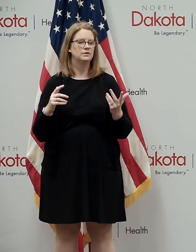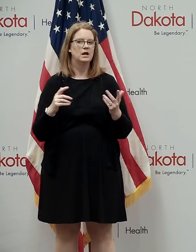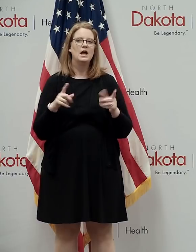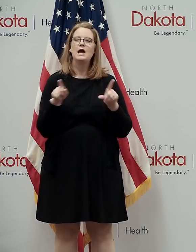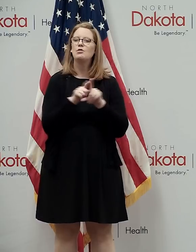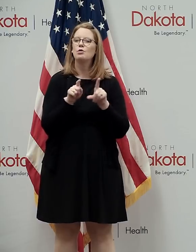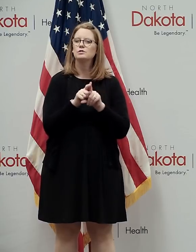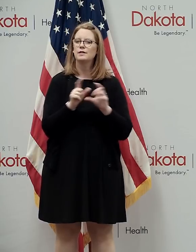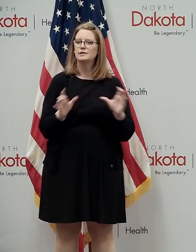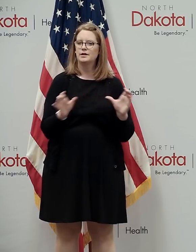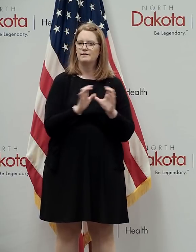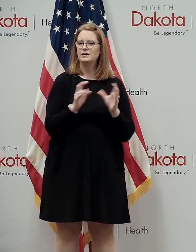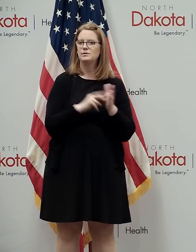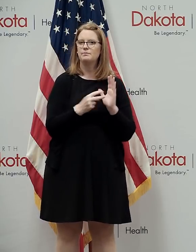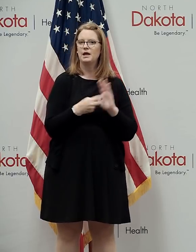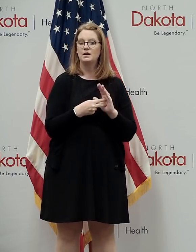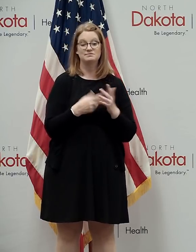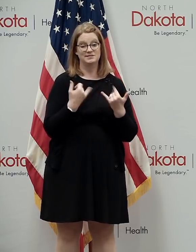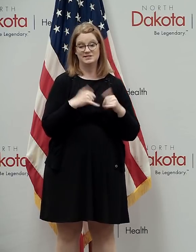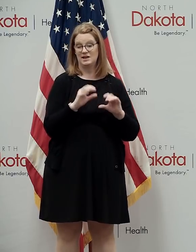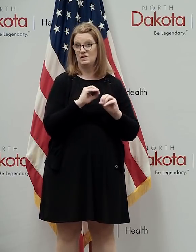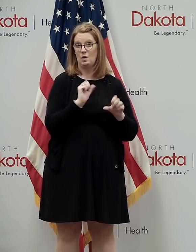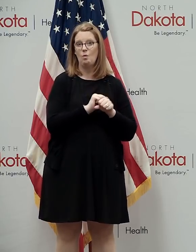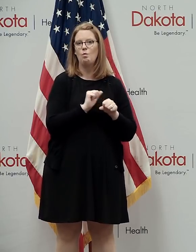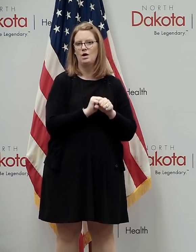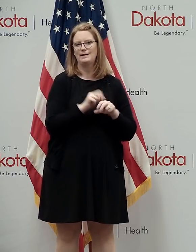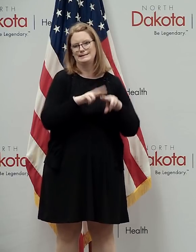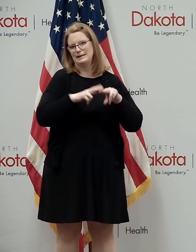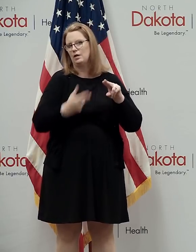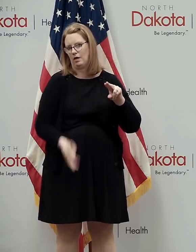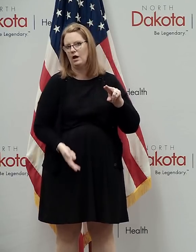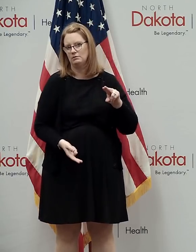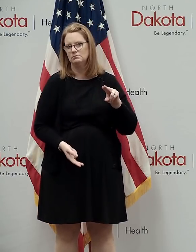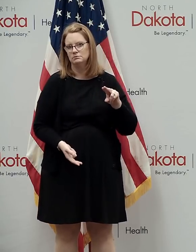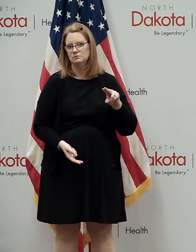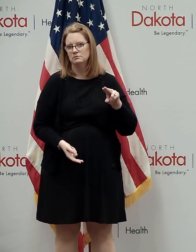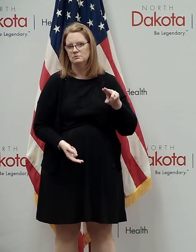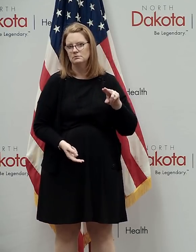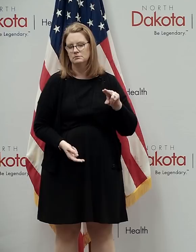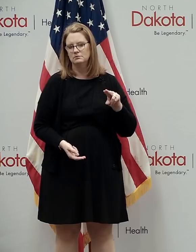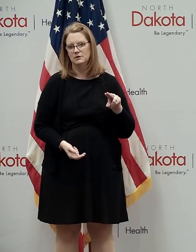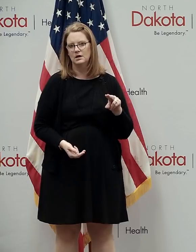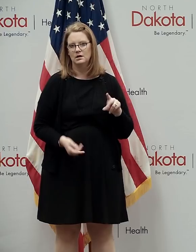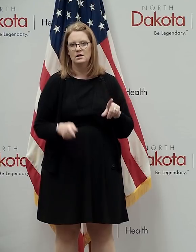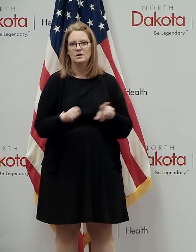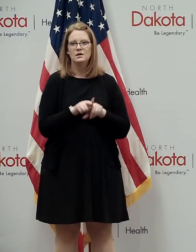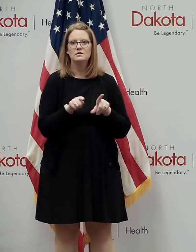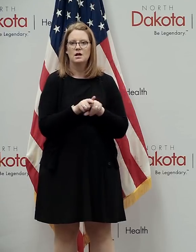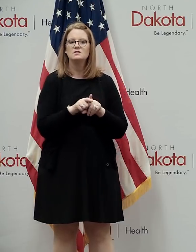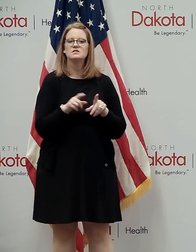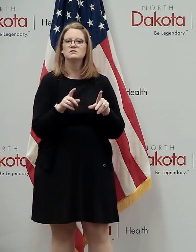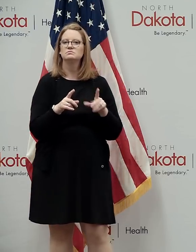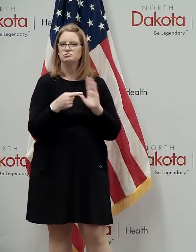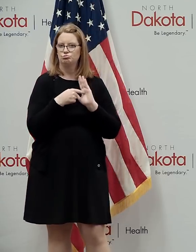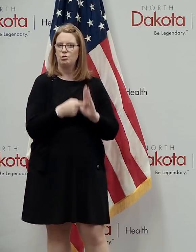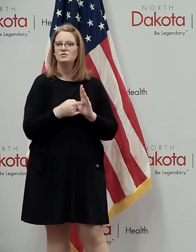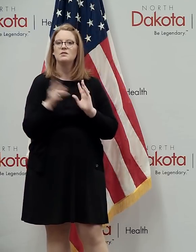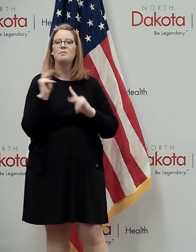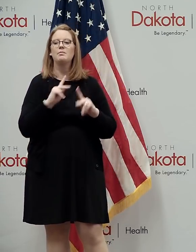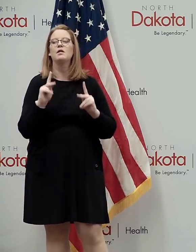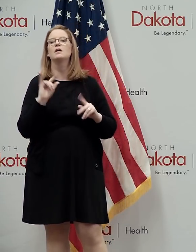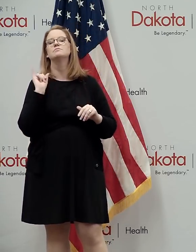certifications are down 20% since May. So this decline in certifications directly correlates with individuals returning to